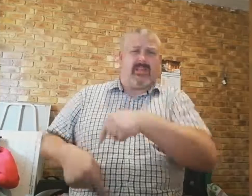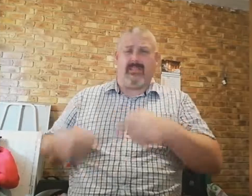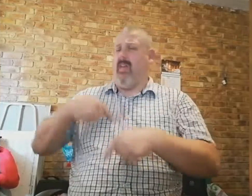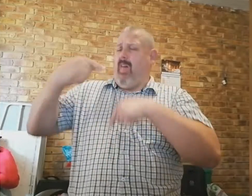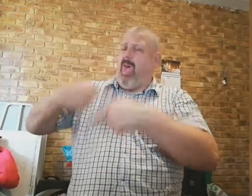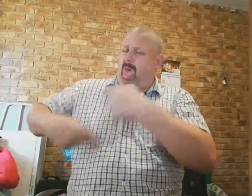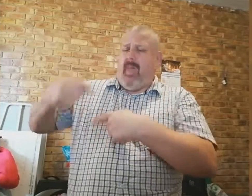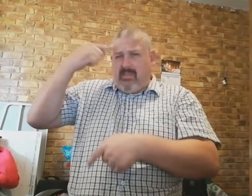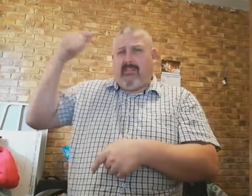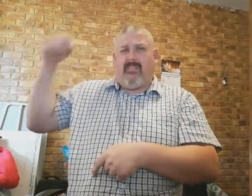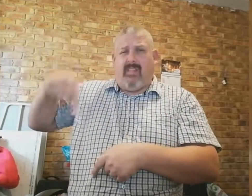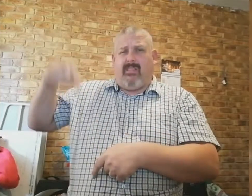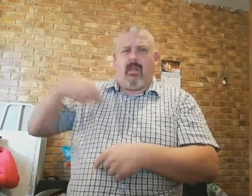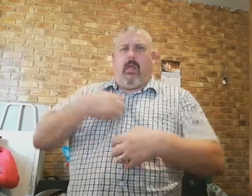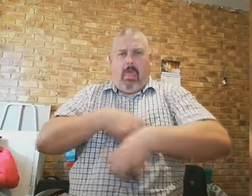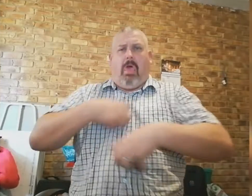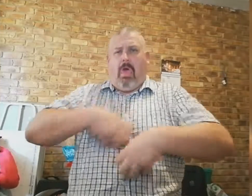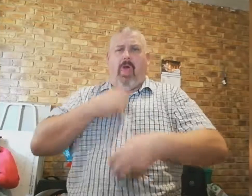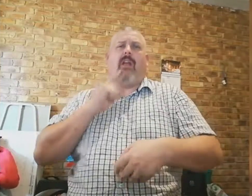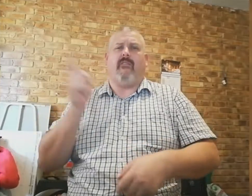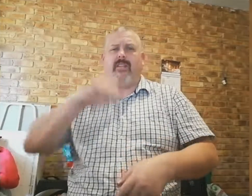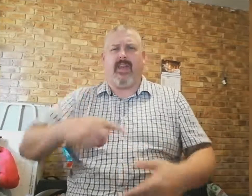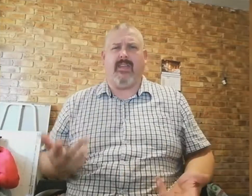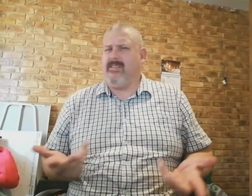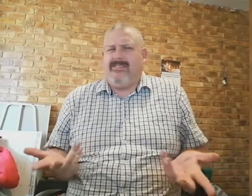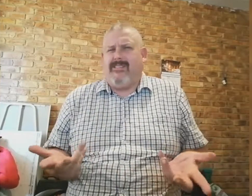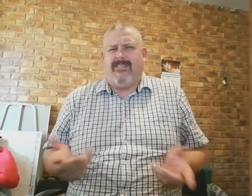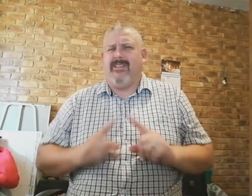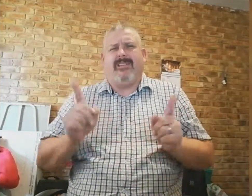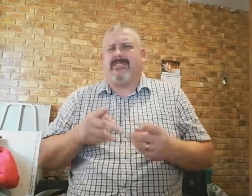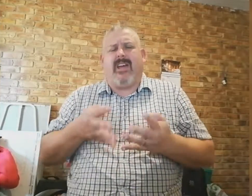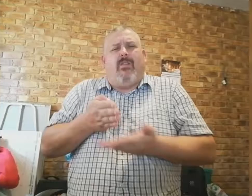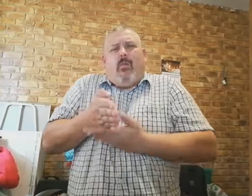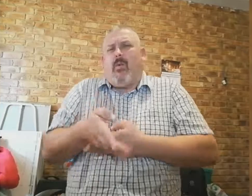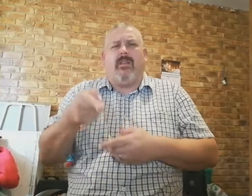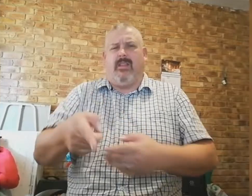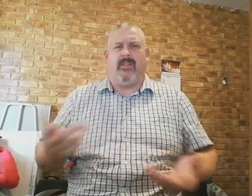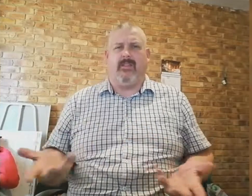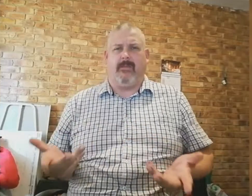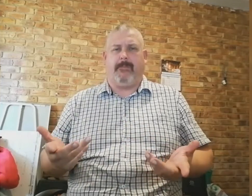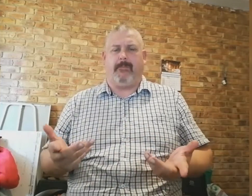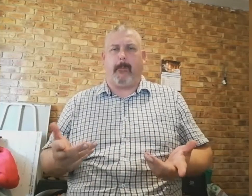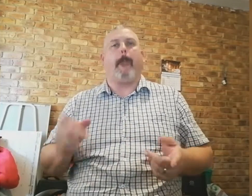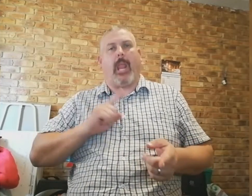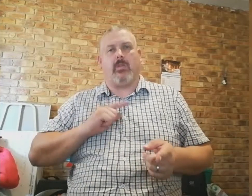this. Think every day. Not worth it. And